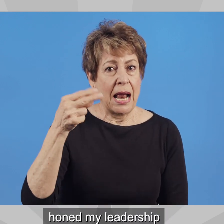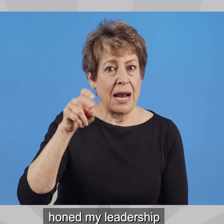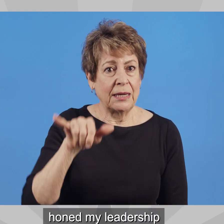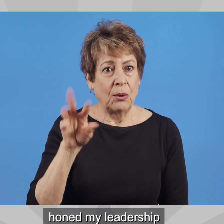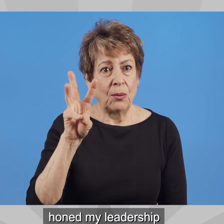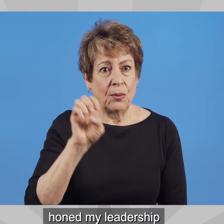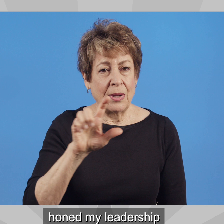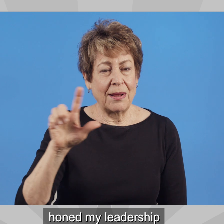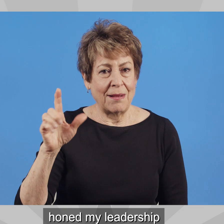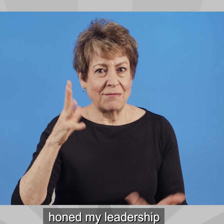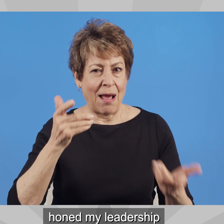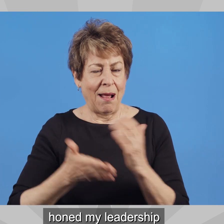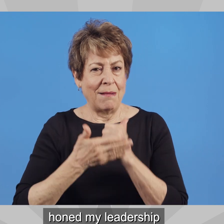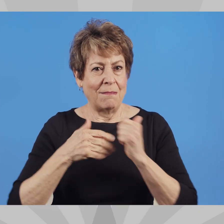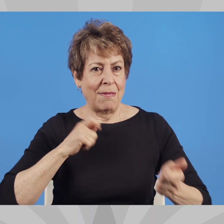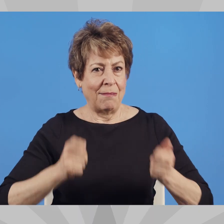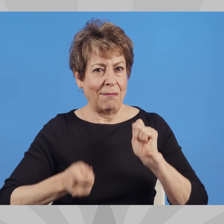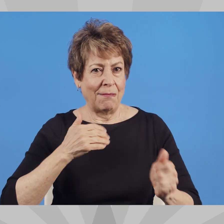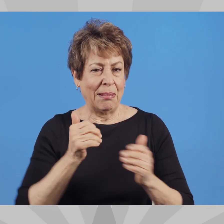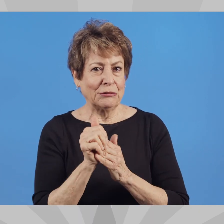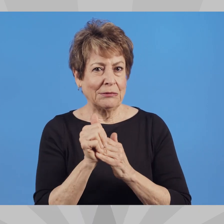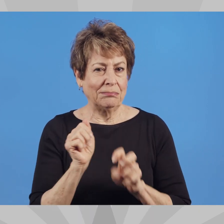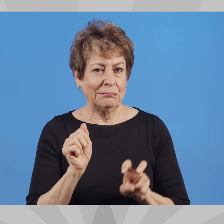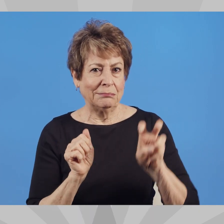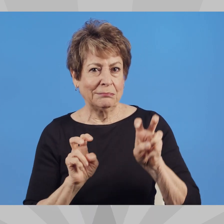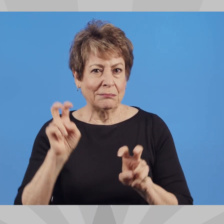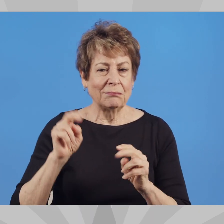my leadership and negotiating skills.